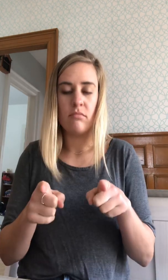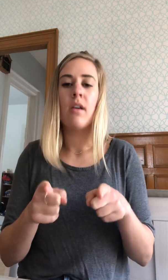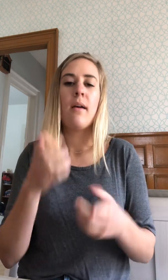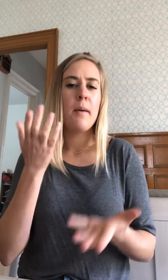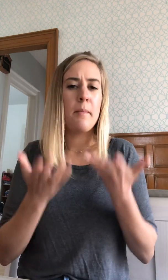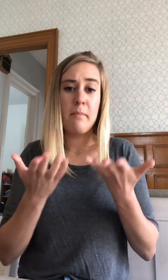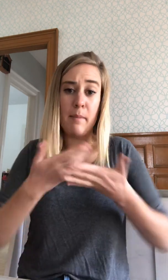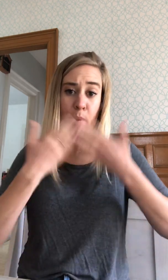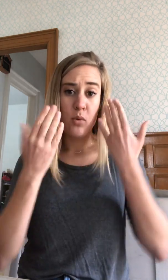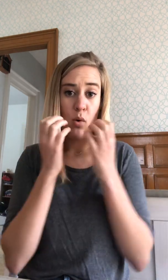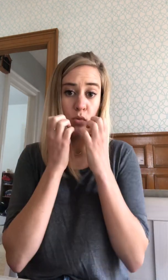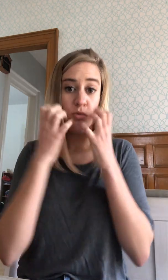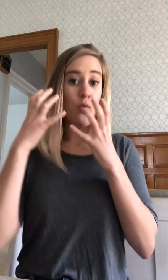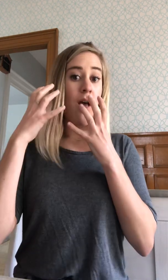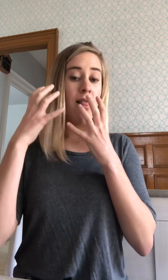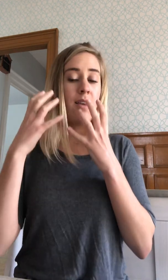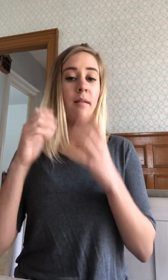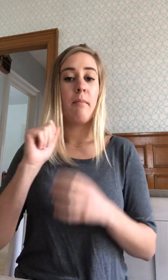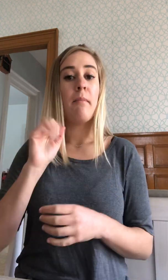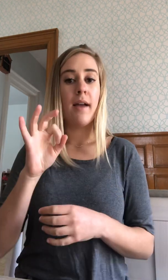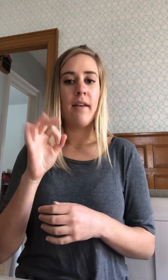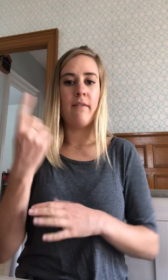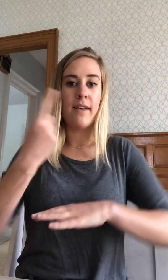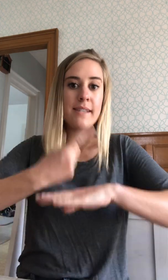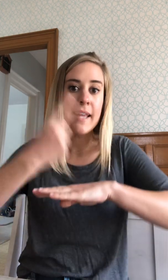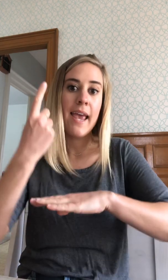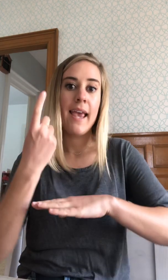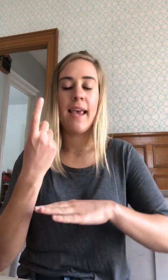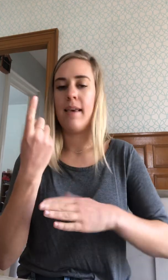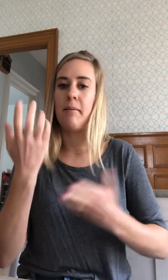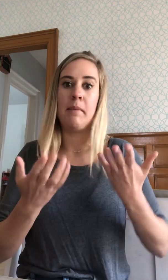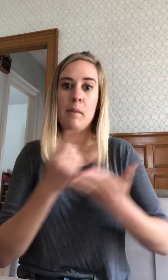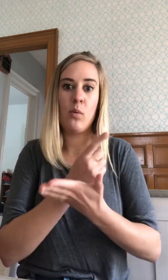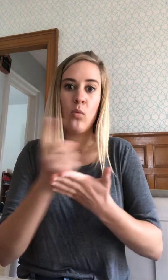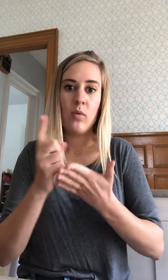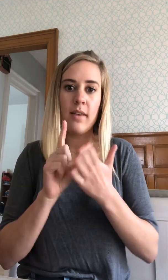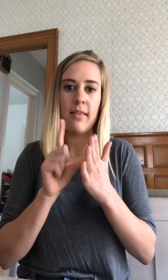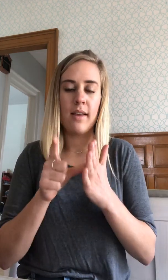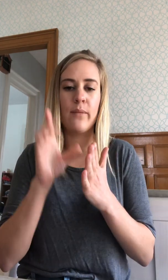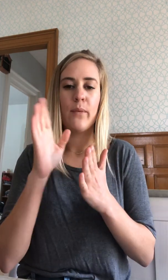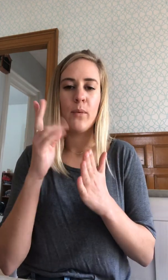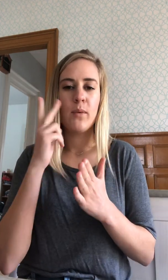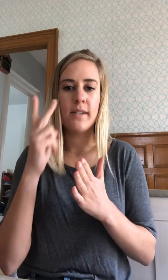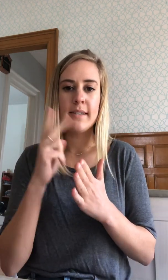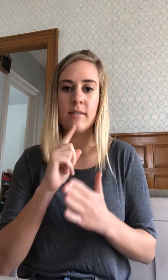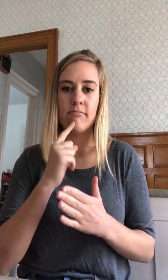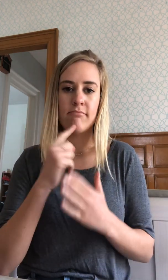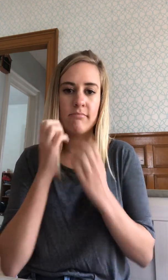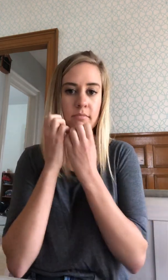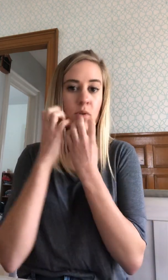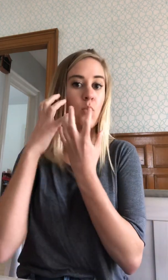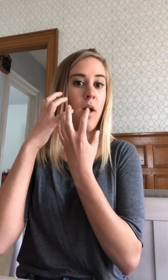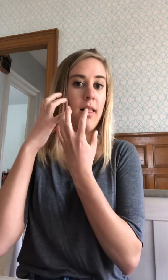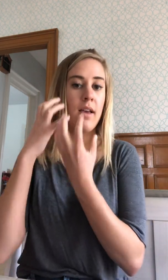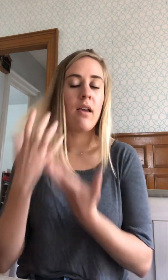later, sometimes a week later, you may see significant swelling at the site of fracture. They have pain where the fracture